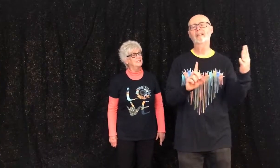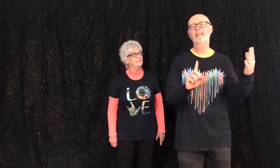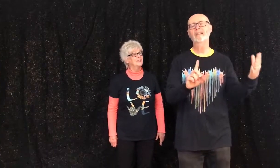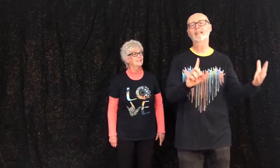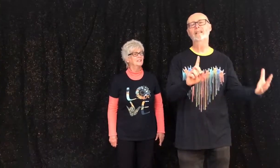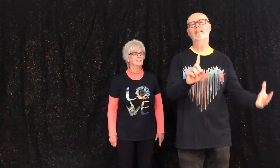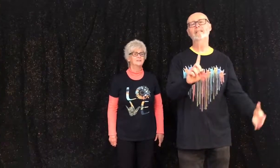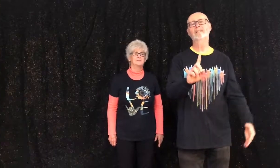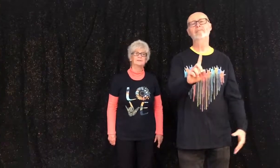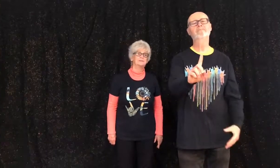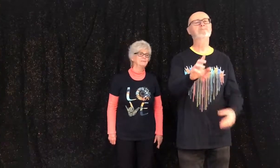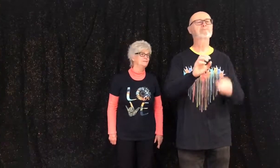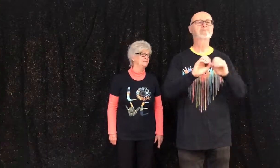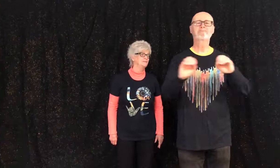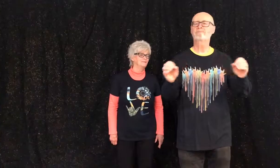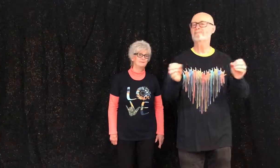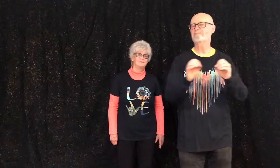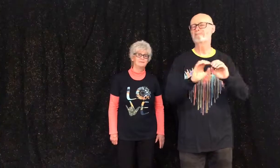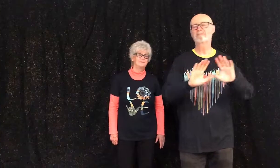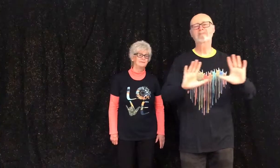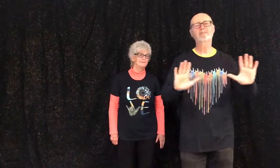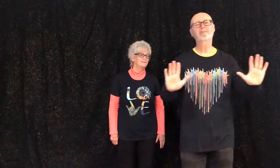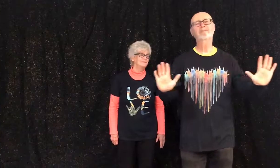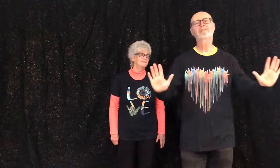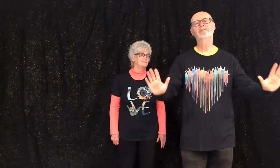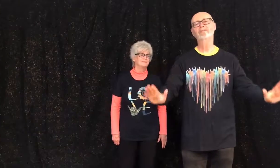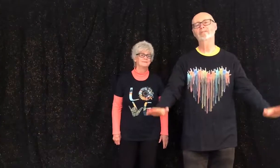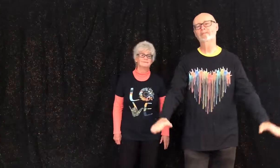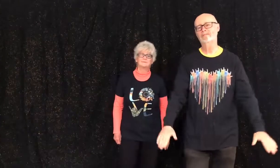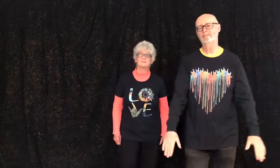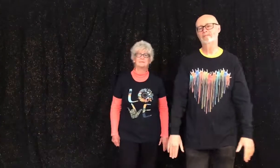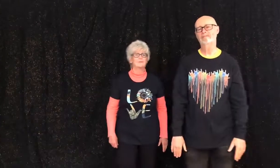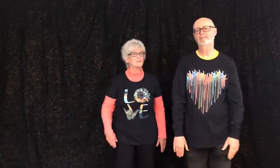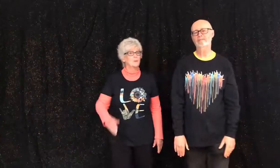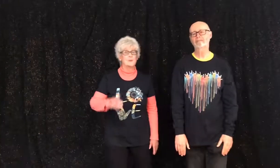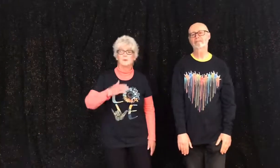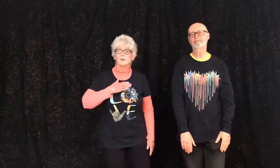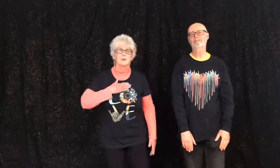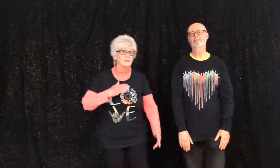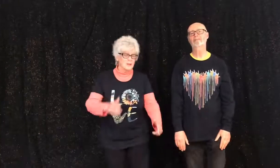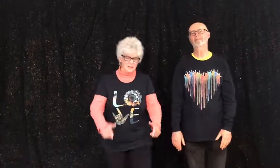have no place to go, when my